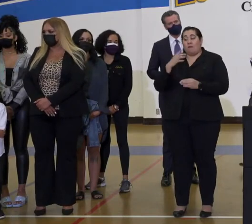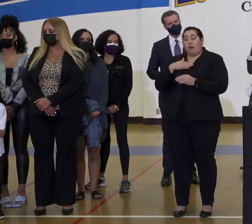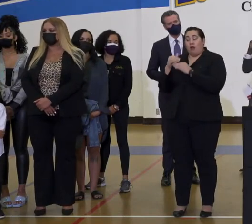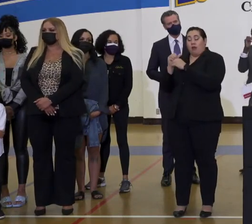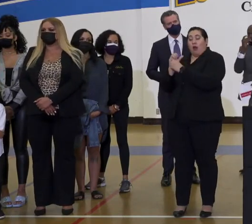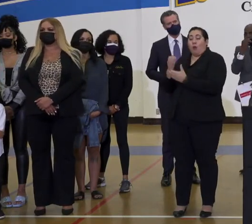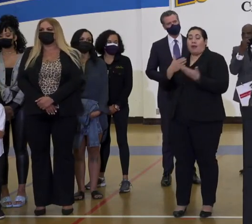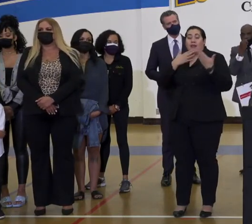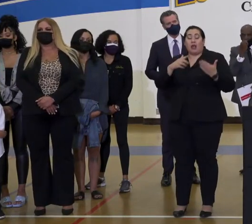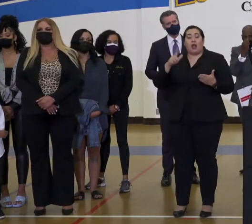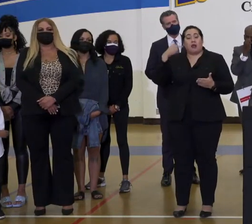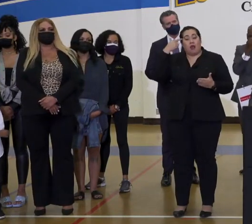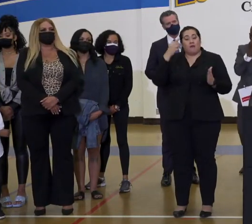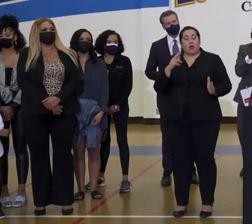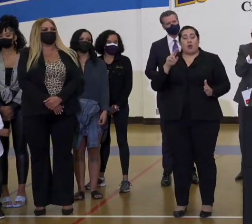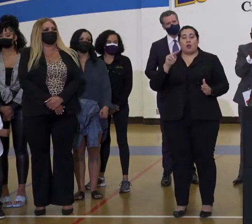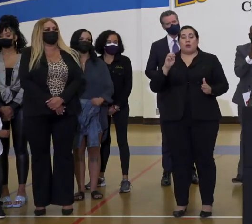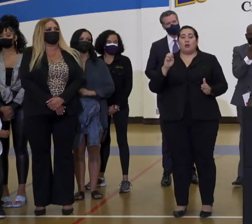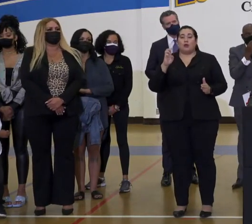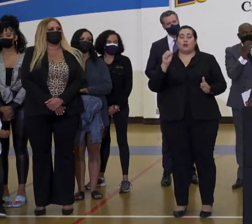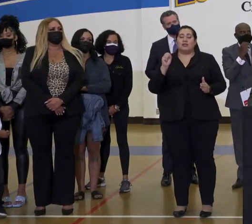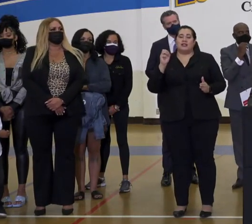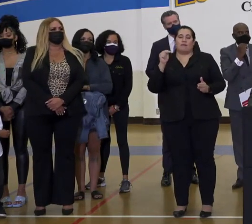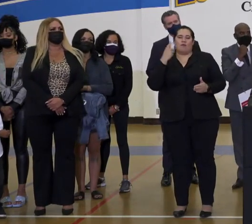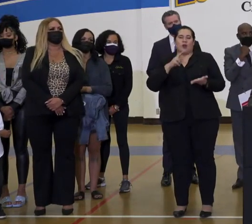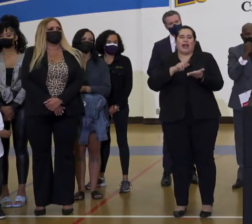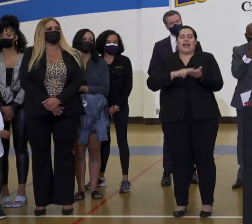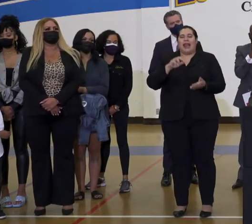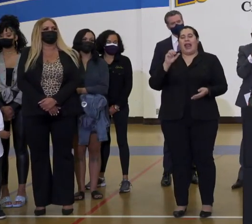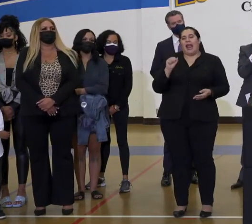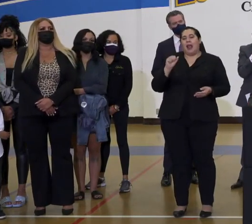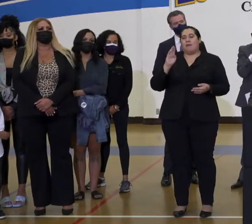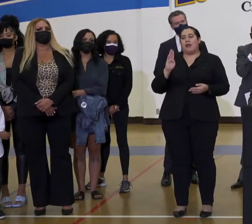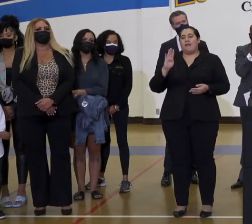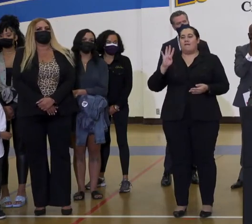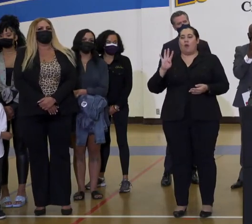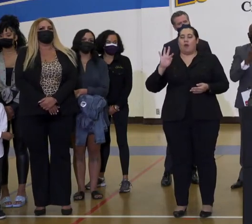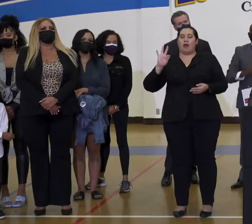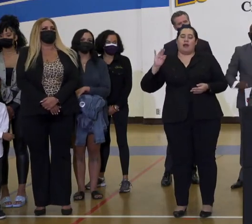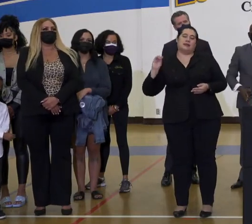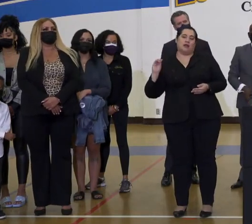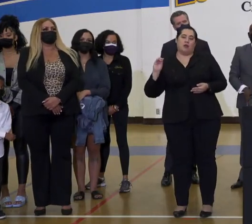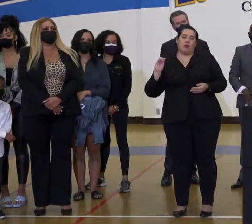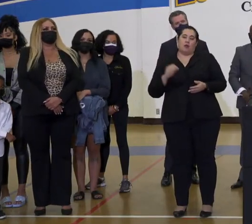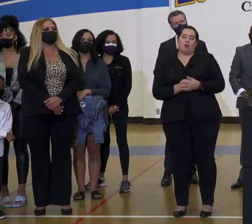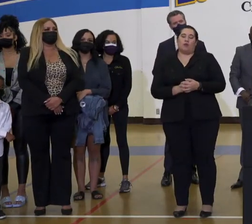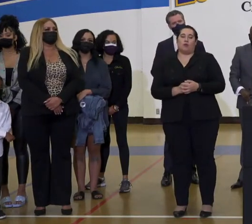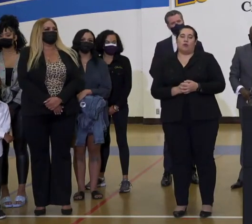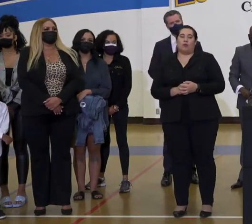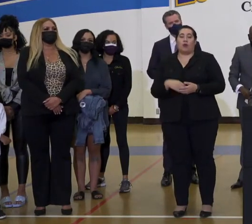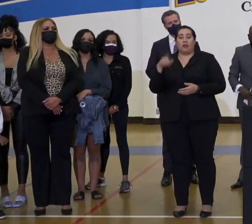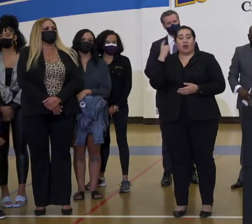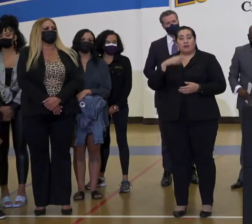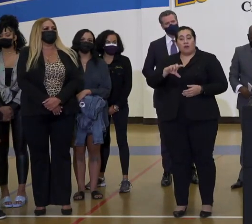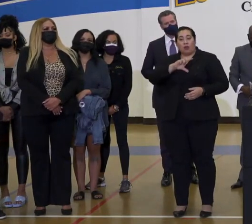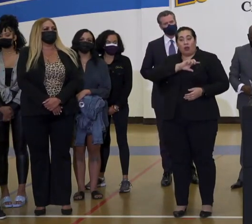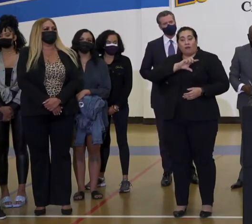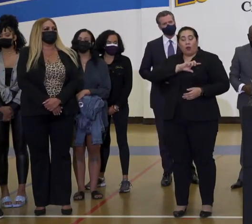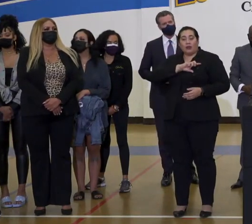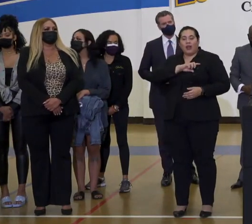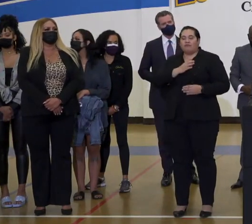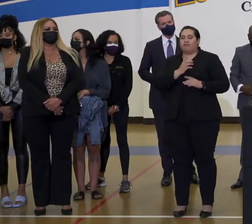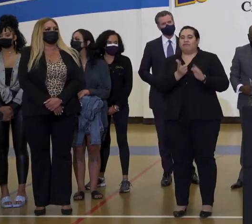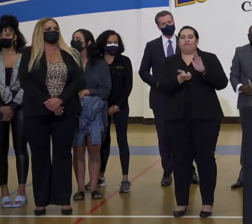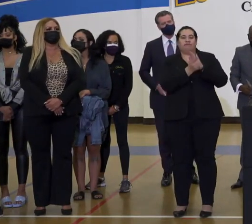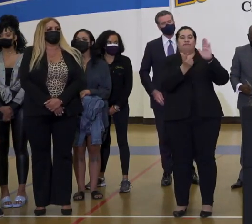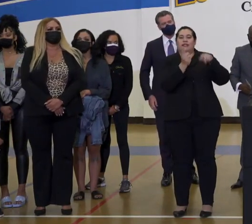thank Governor Newsom for his signature of AB 490, which bans law enforcement from using